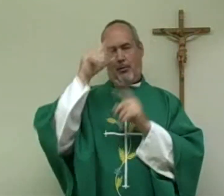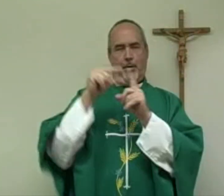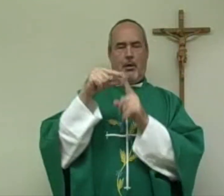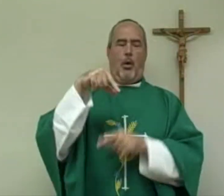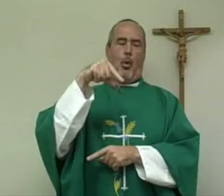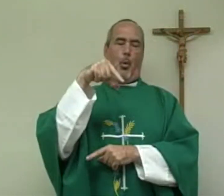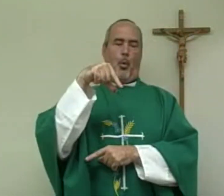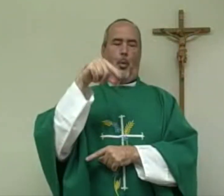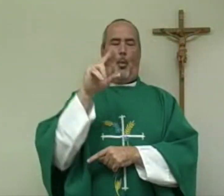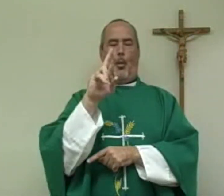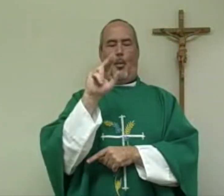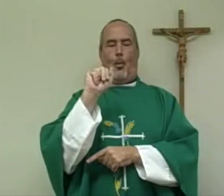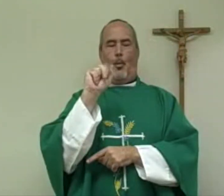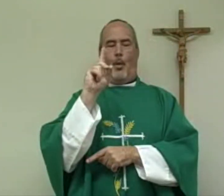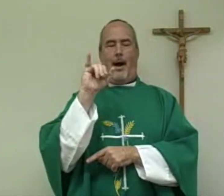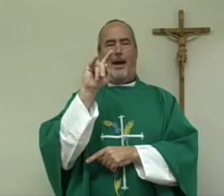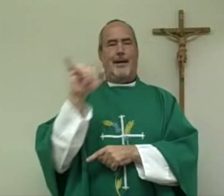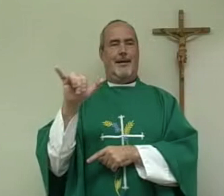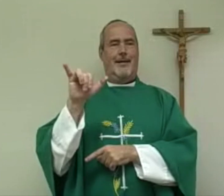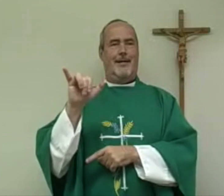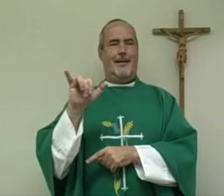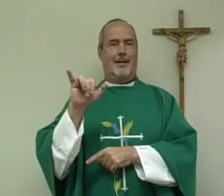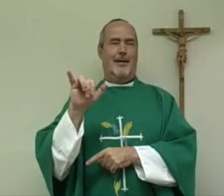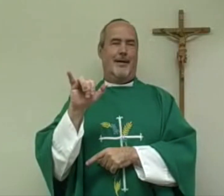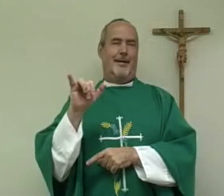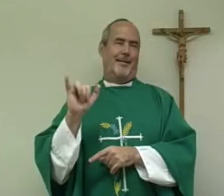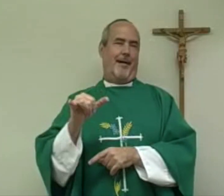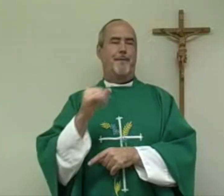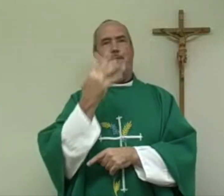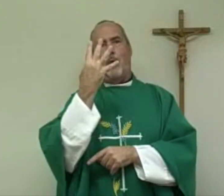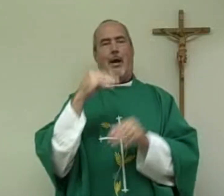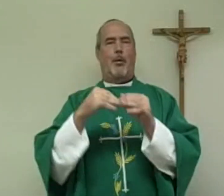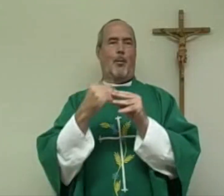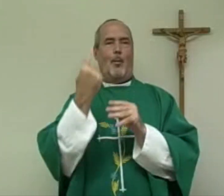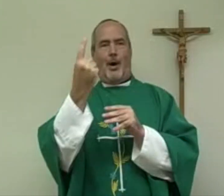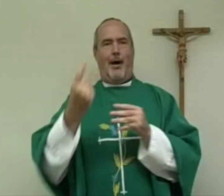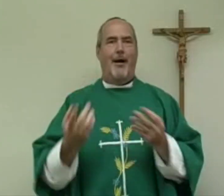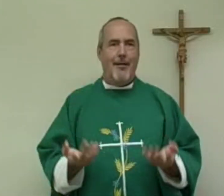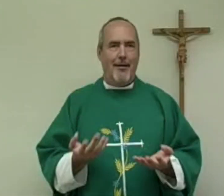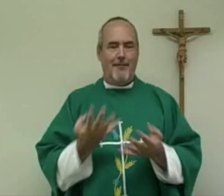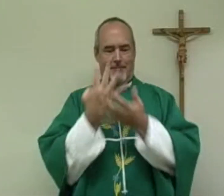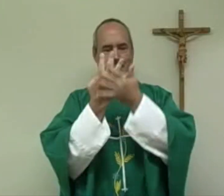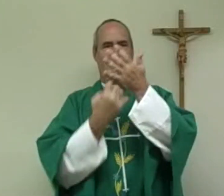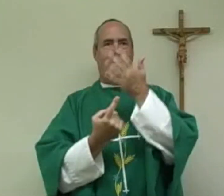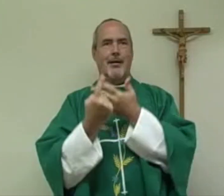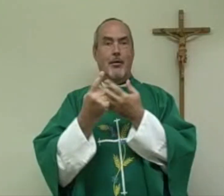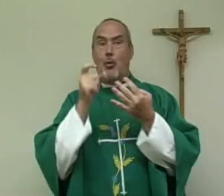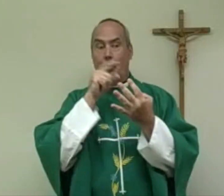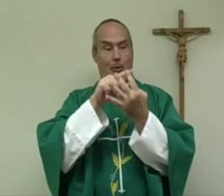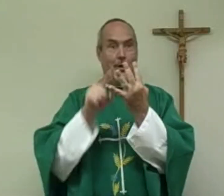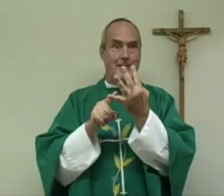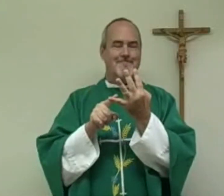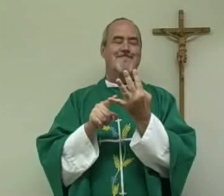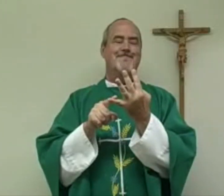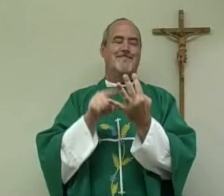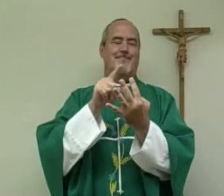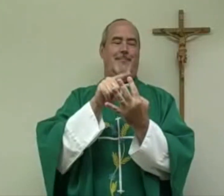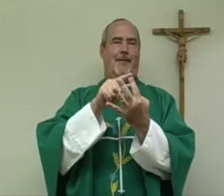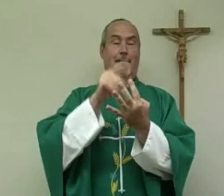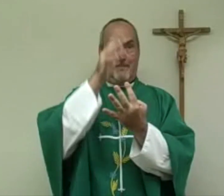a quadrinity, 4 in 1. Okay, 4 in 1, a quadrinity. And